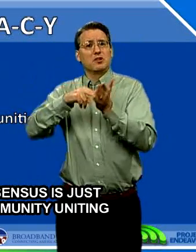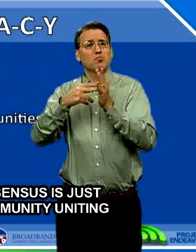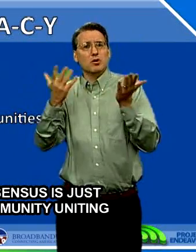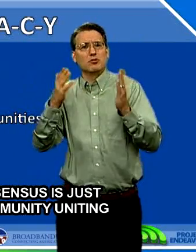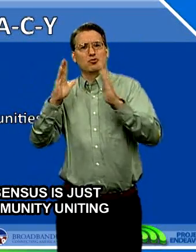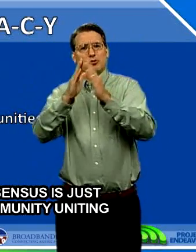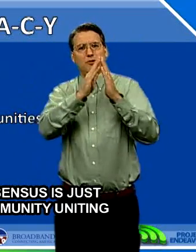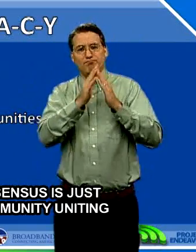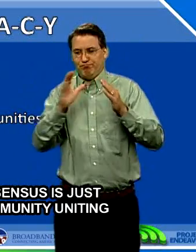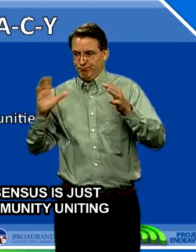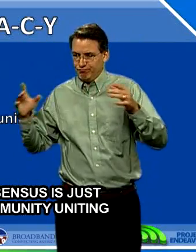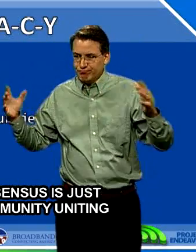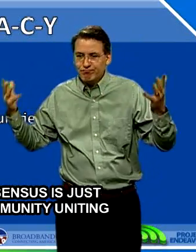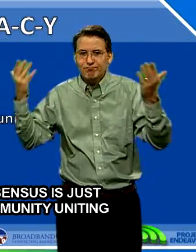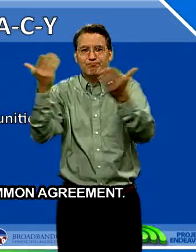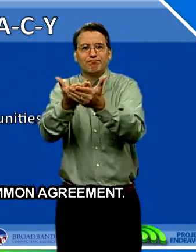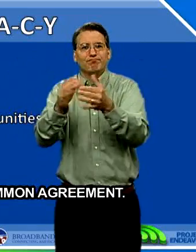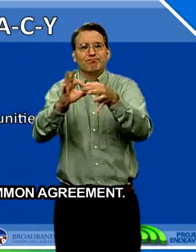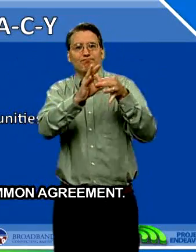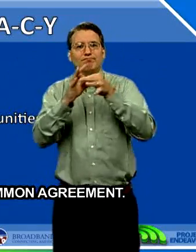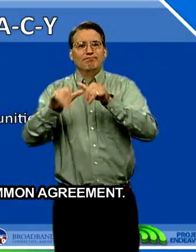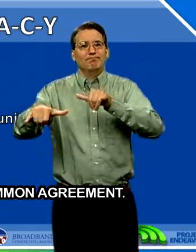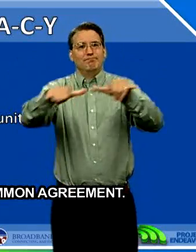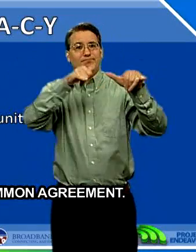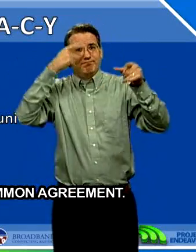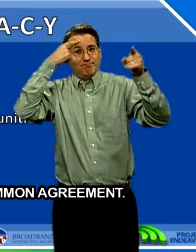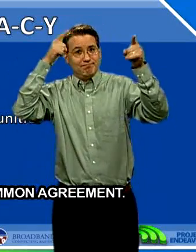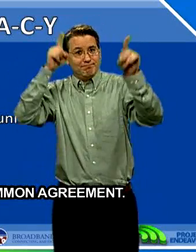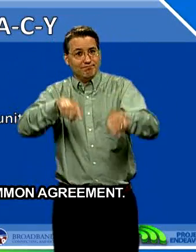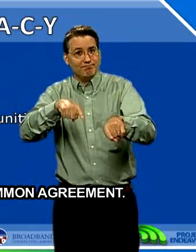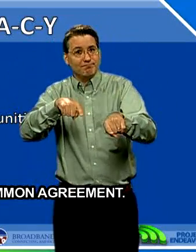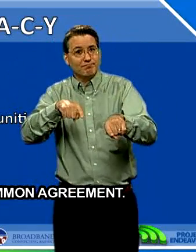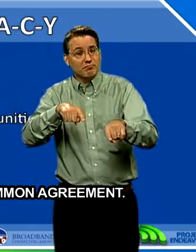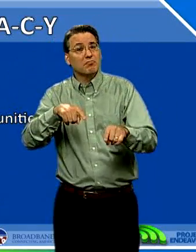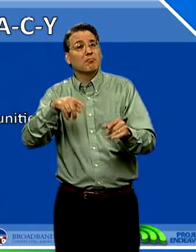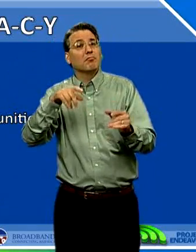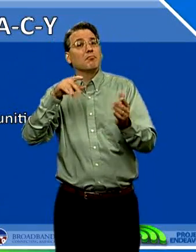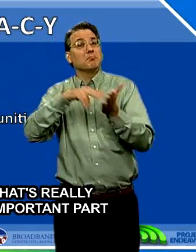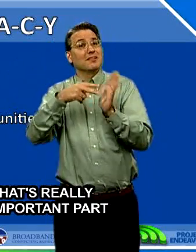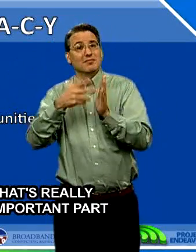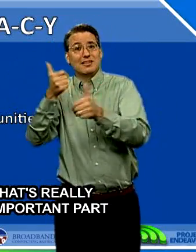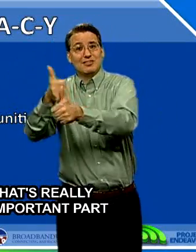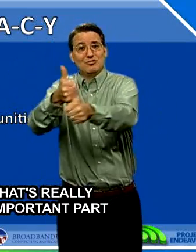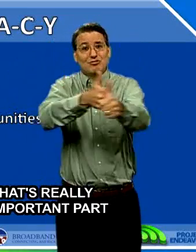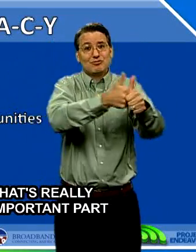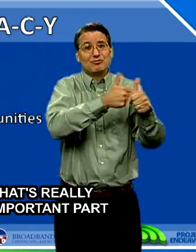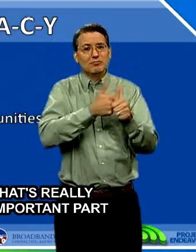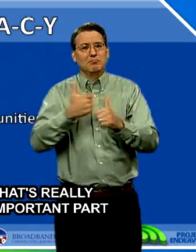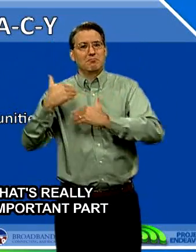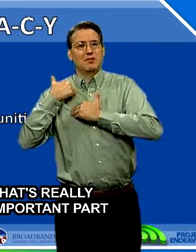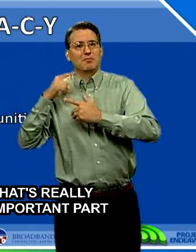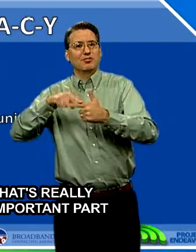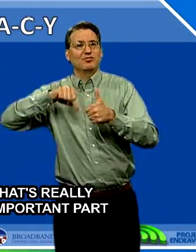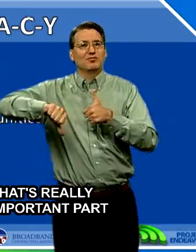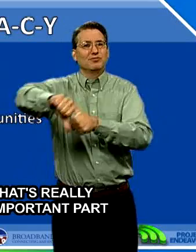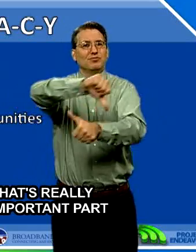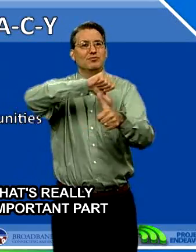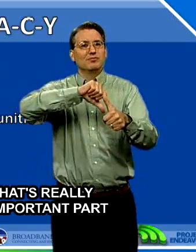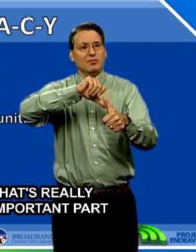community uniting with a common agreement. And that's really a very